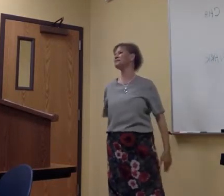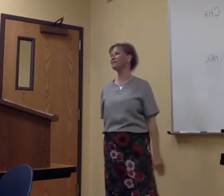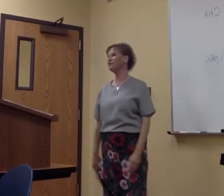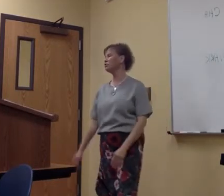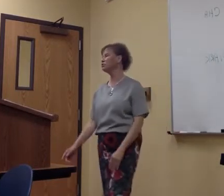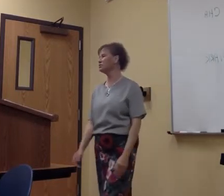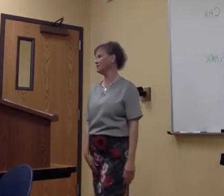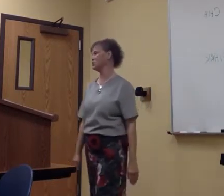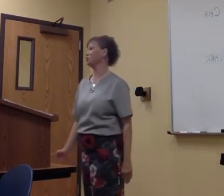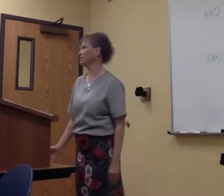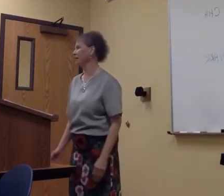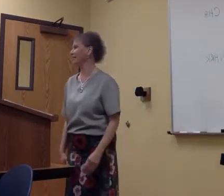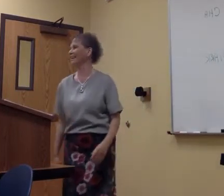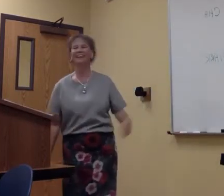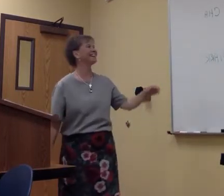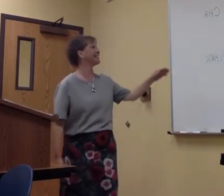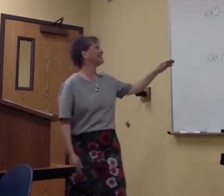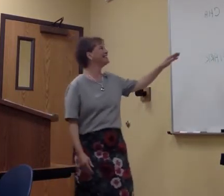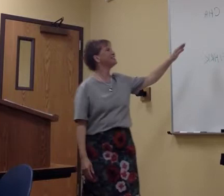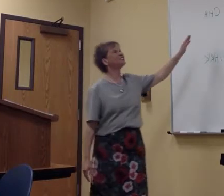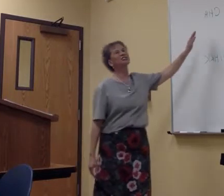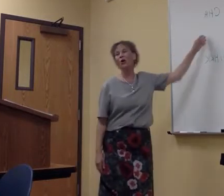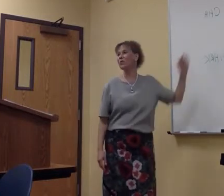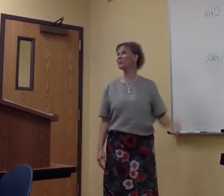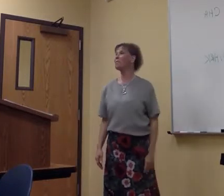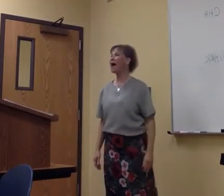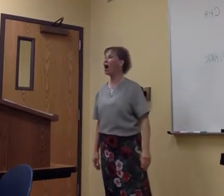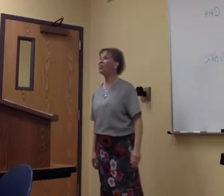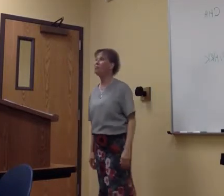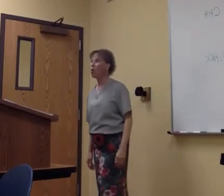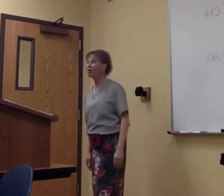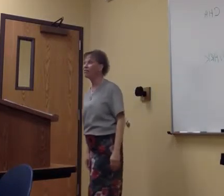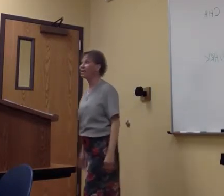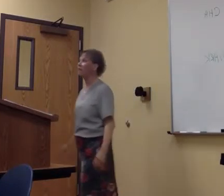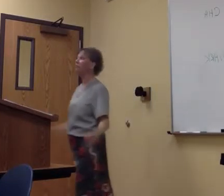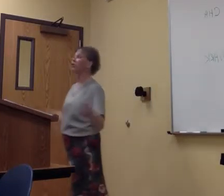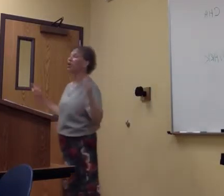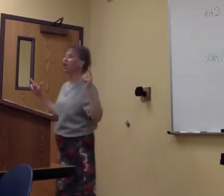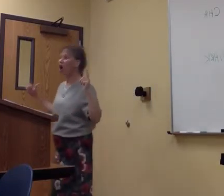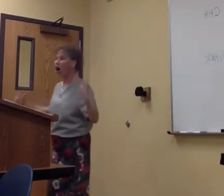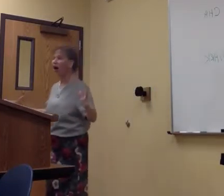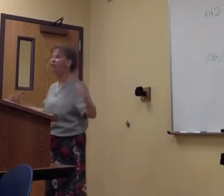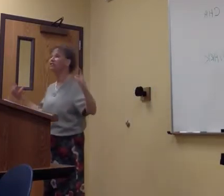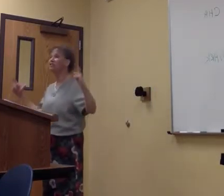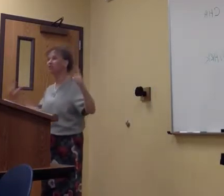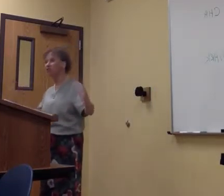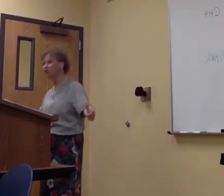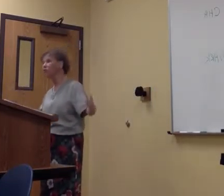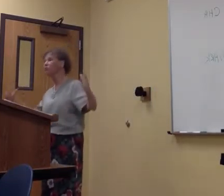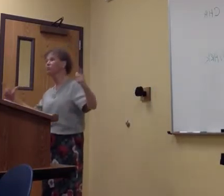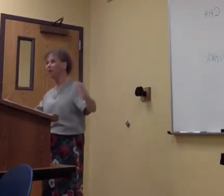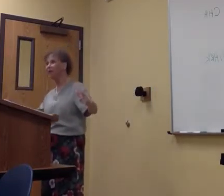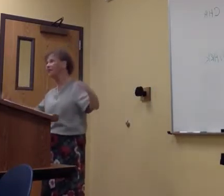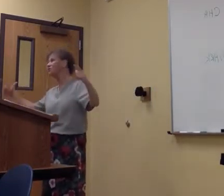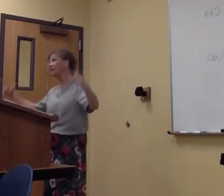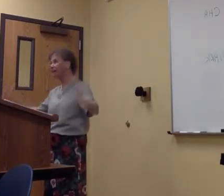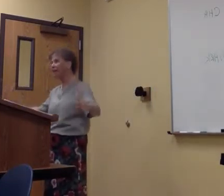a future teacher, all right? So the mouth morpheme for large, for huge, big,